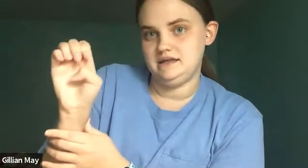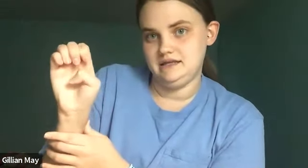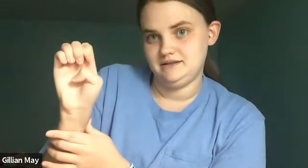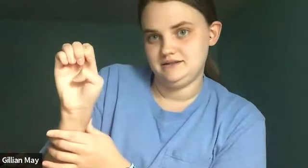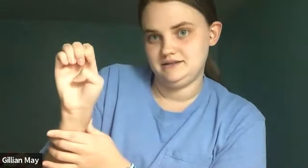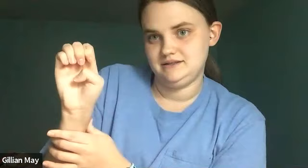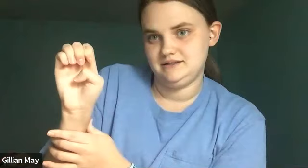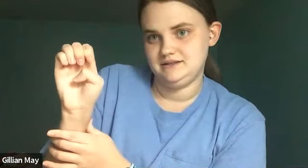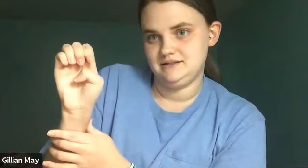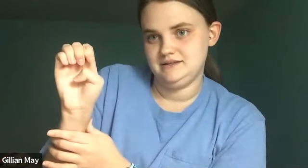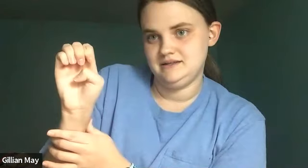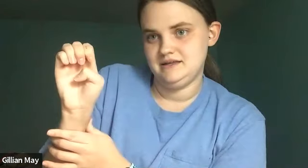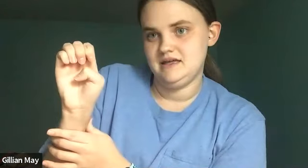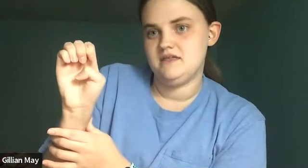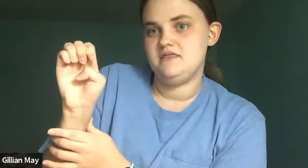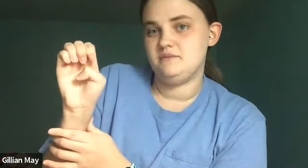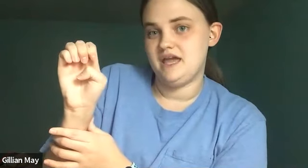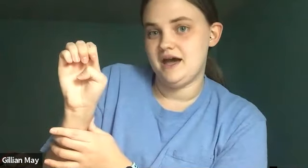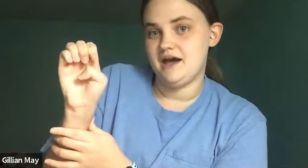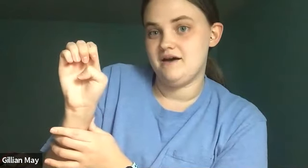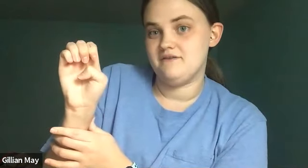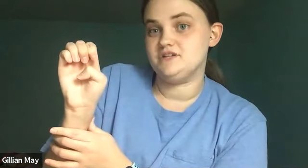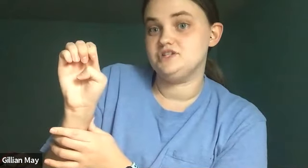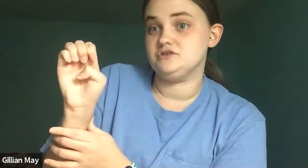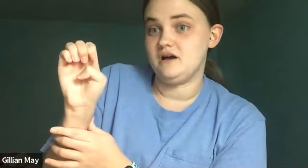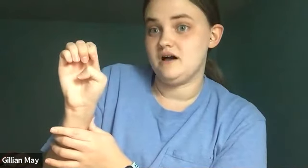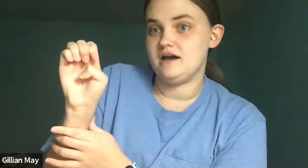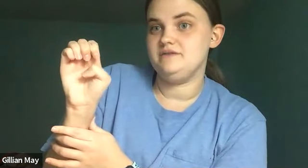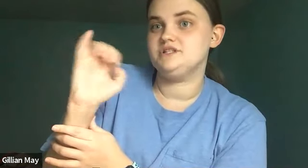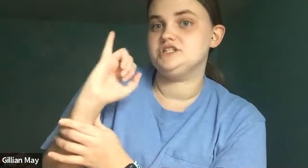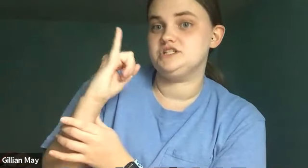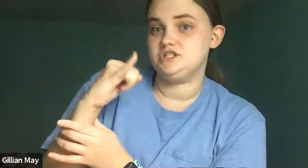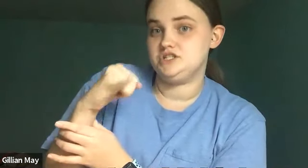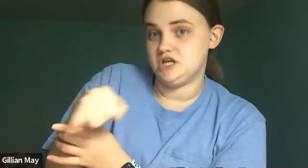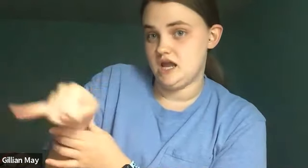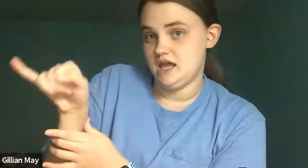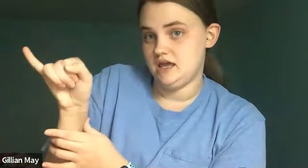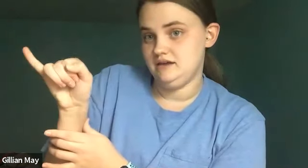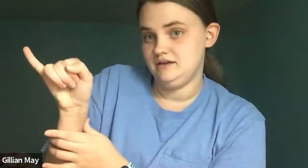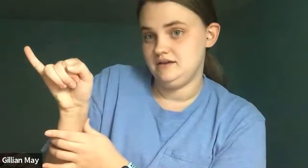J-U-N-E. Then we have July, which is